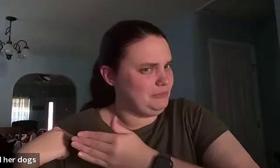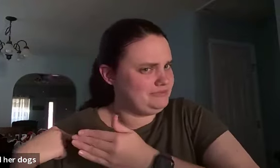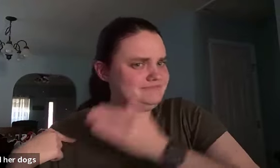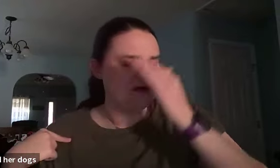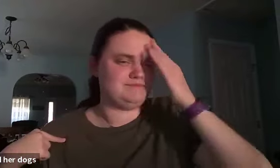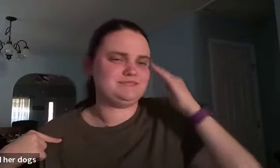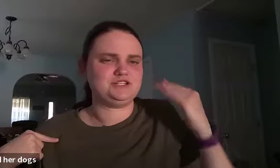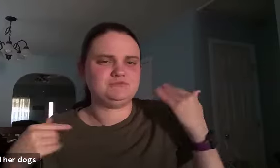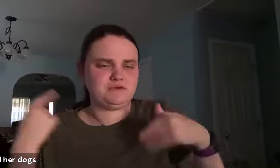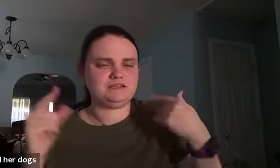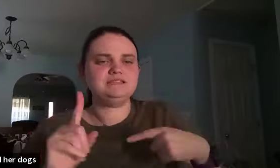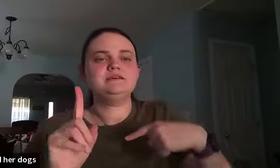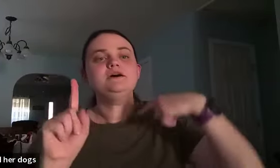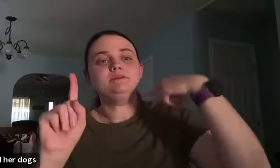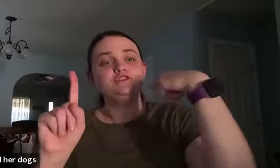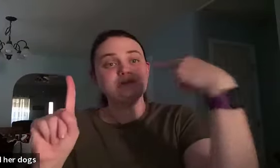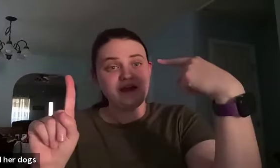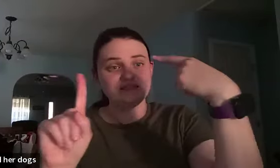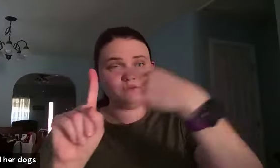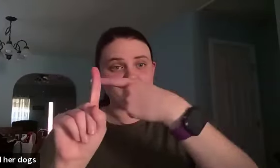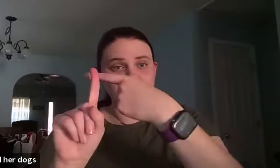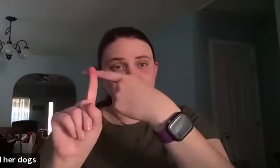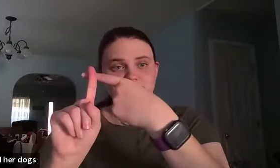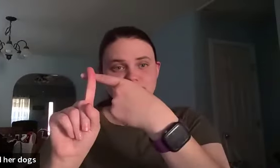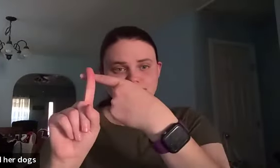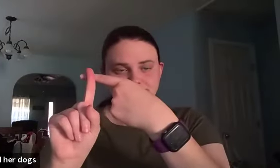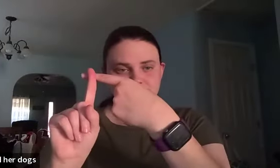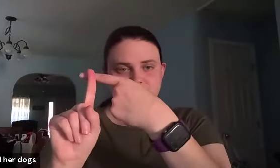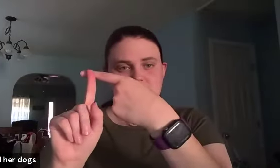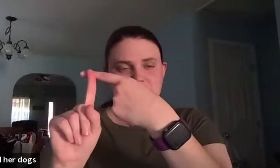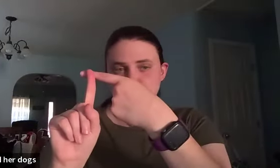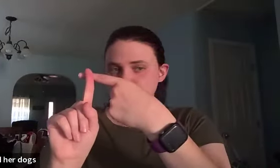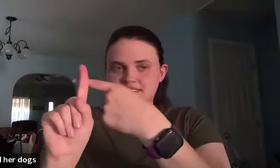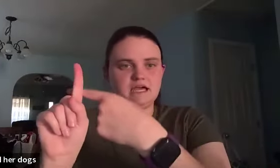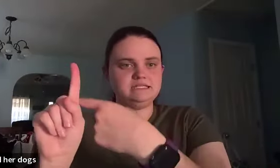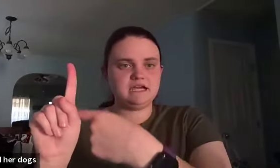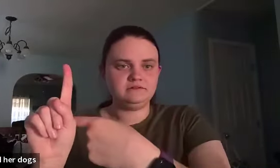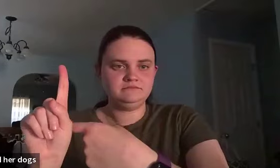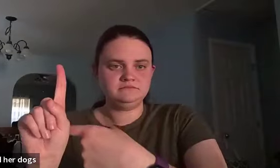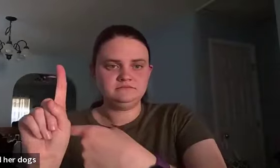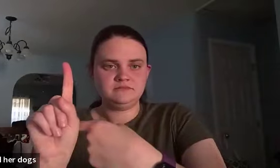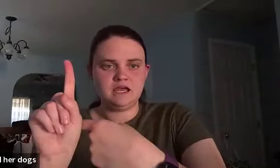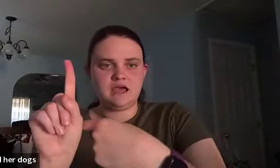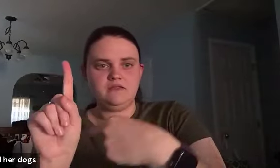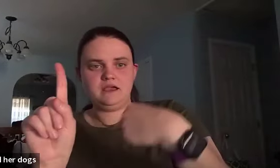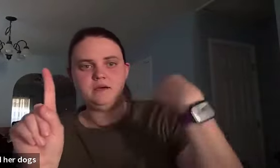help, especially with the process. But so for last month, what you do is you're going to slide down and then come